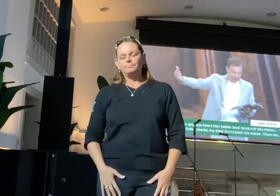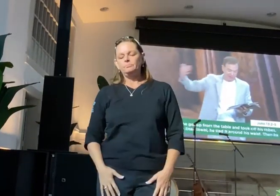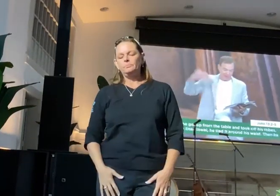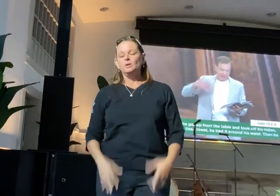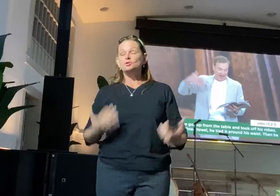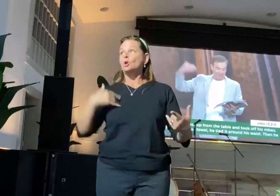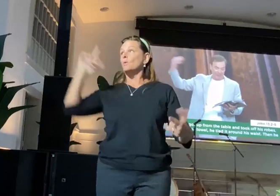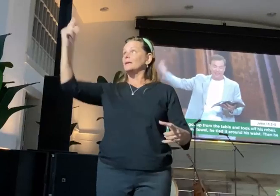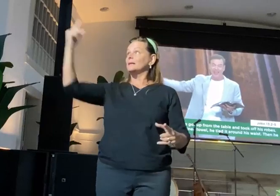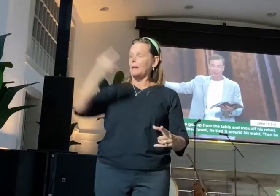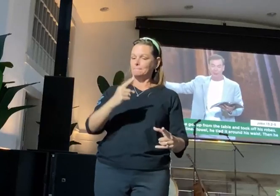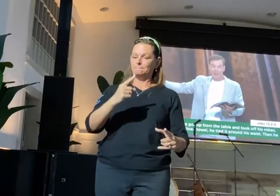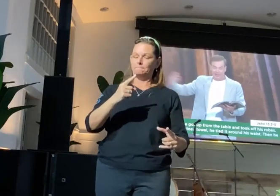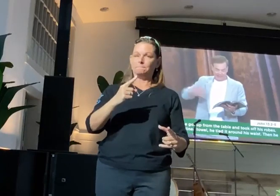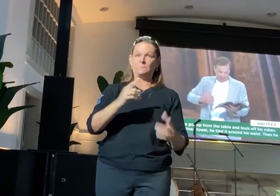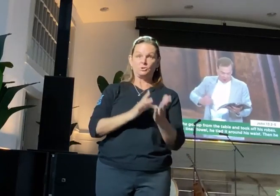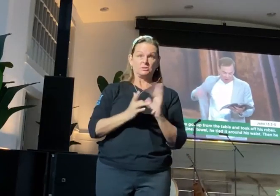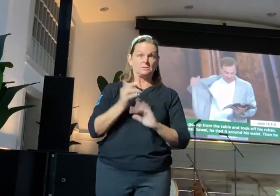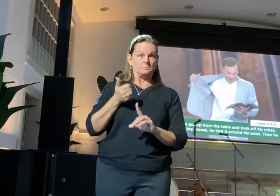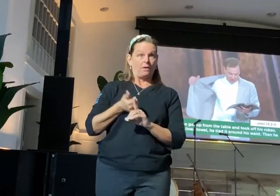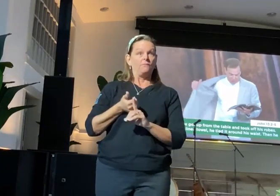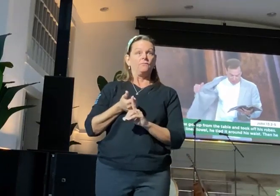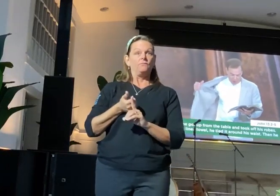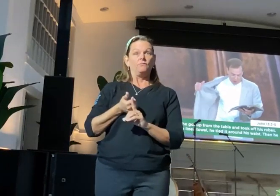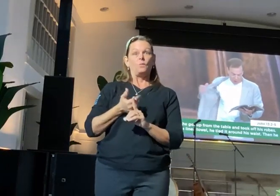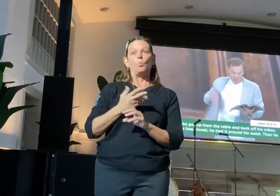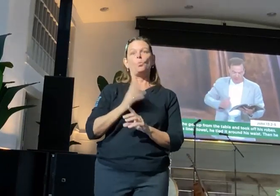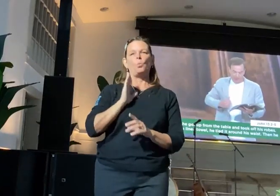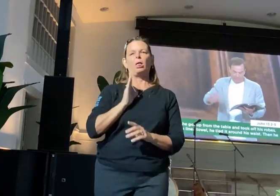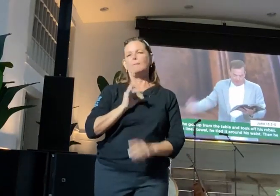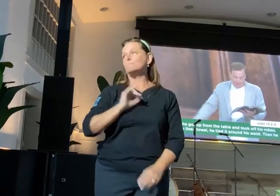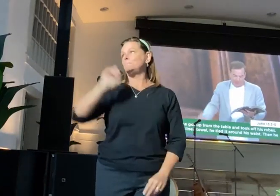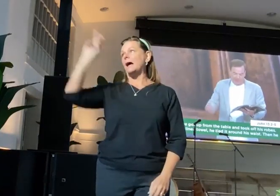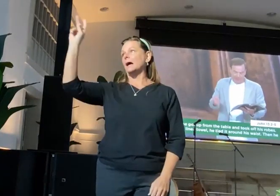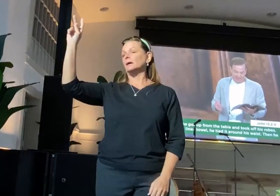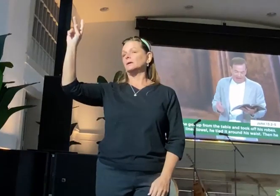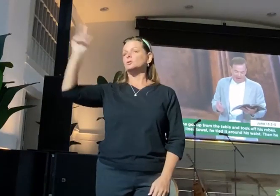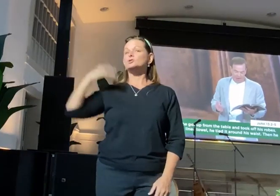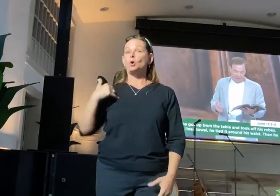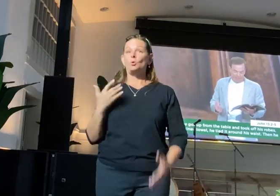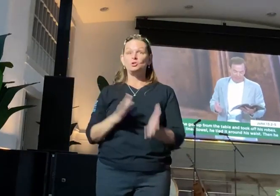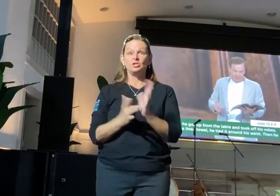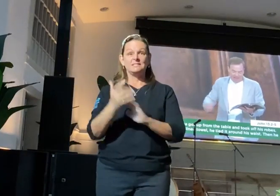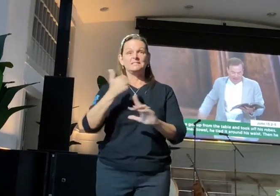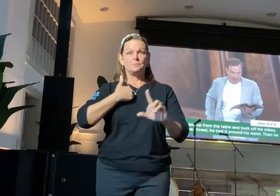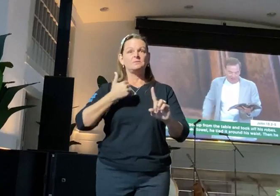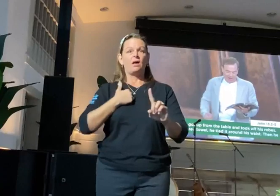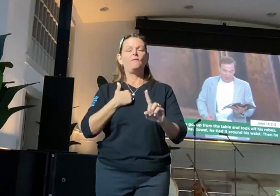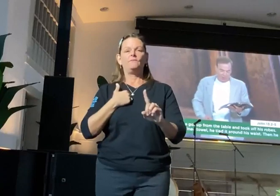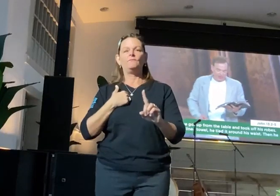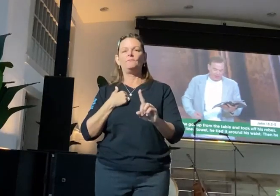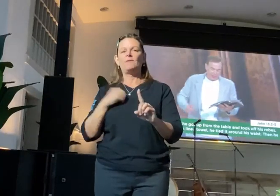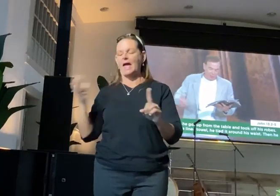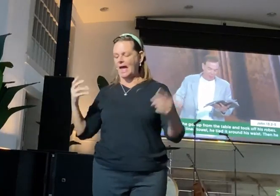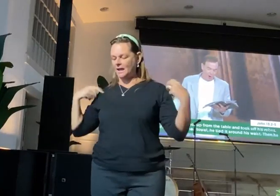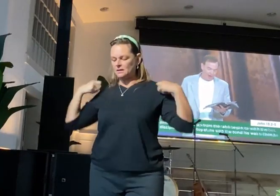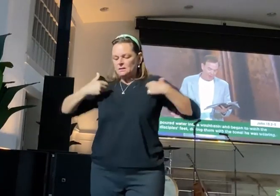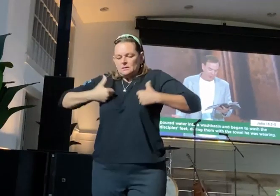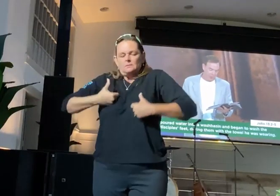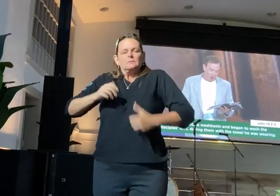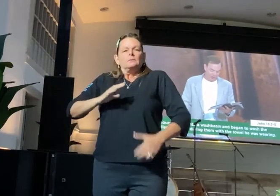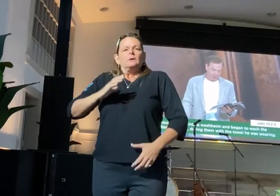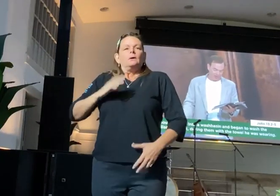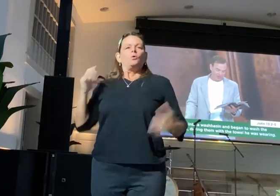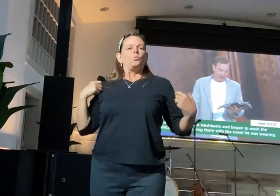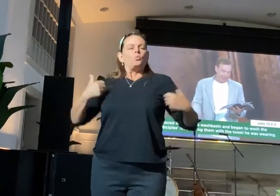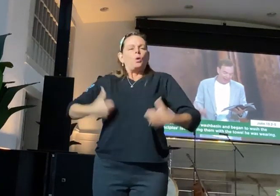and was returning to God. So he got from the table, he took off his robe, picked up a linen towel, he tied it around his waist, and he poured